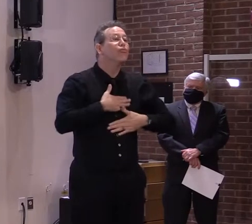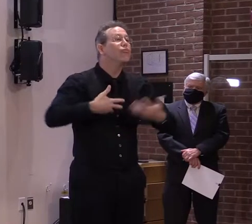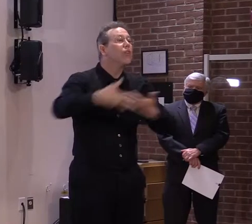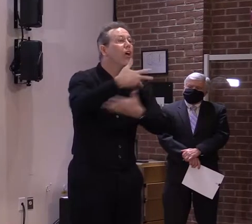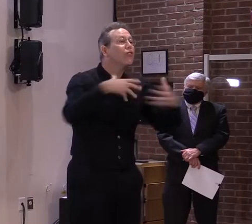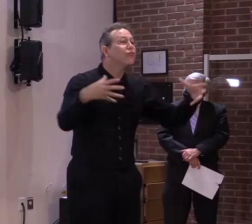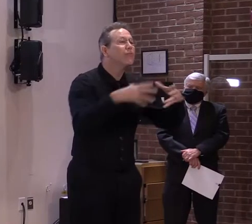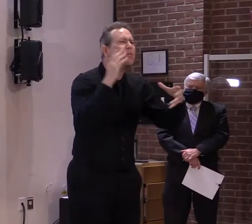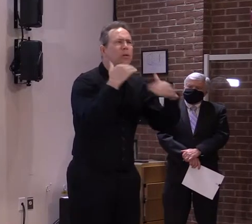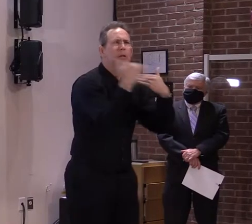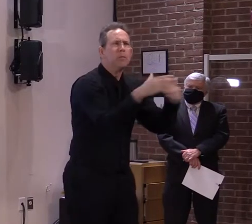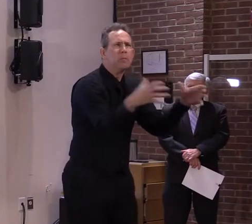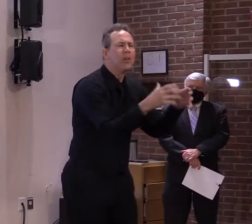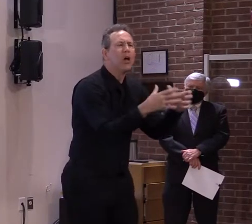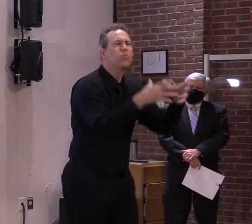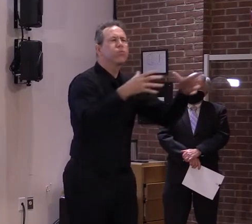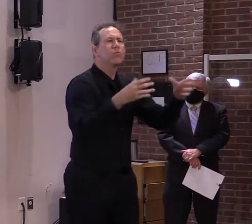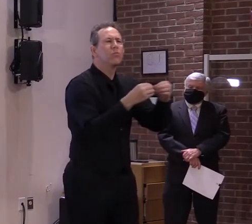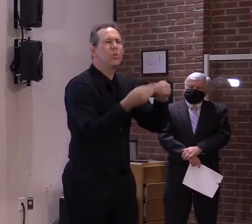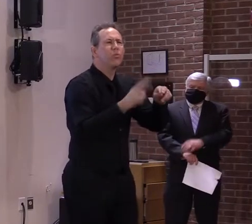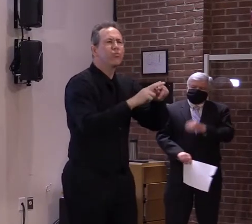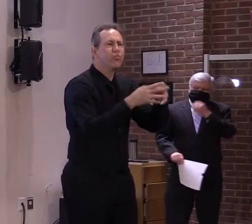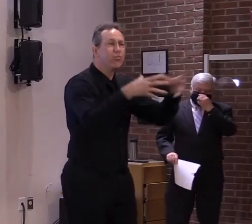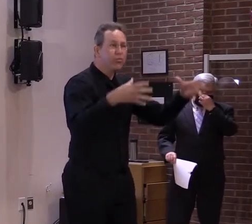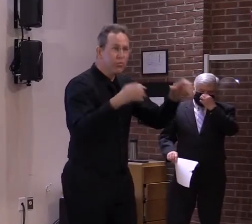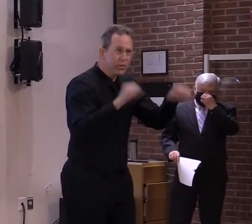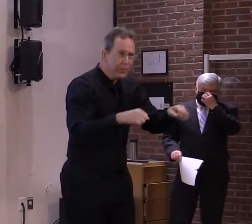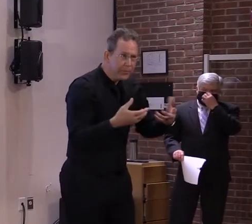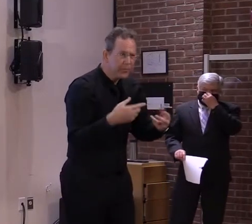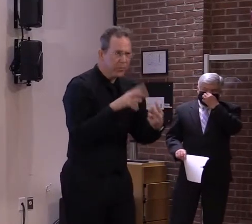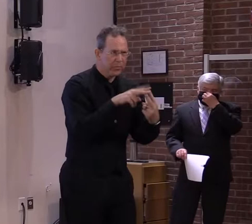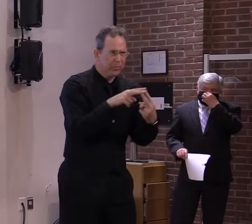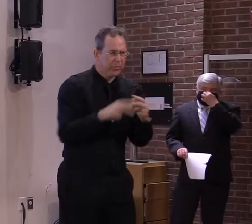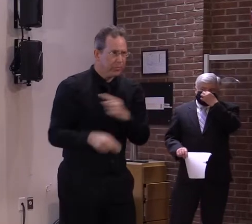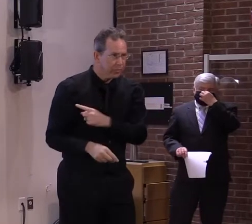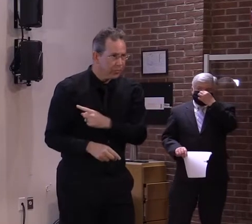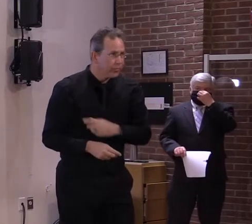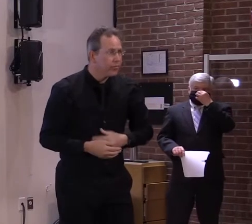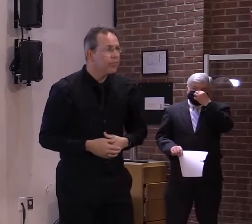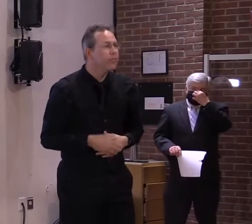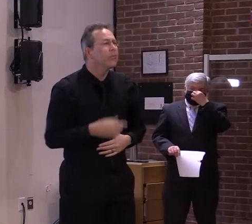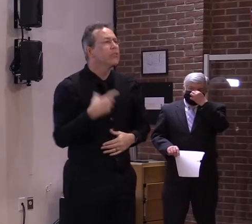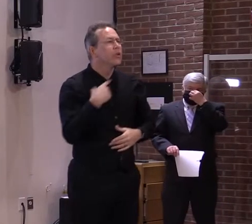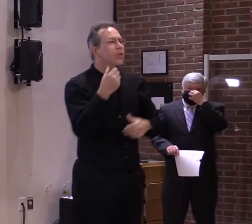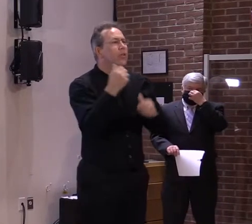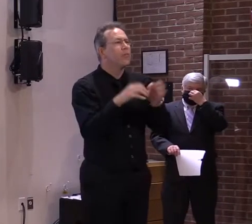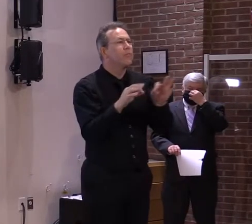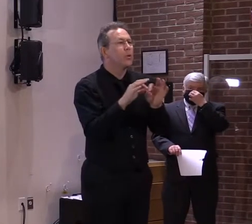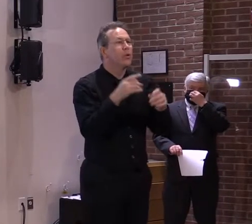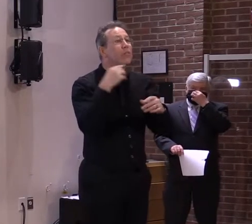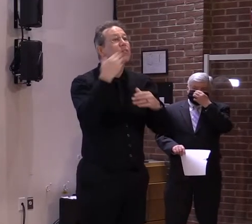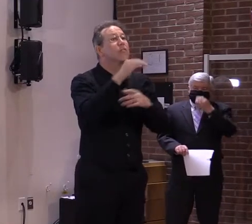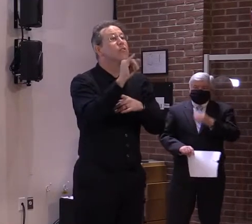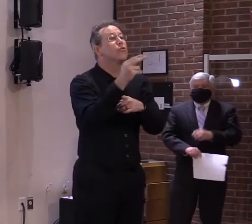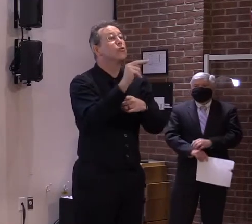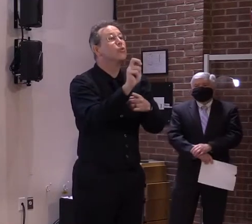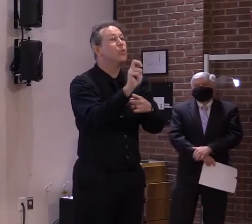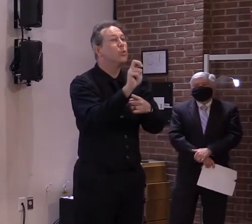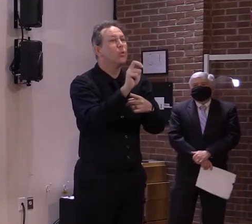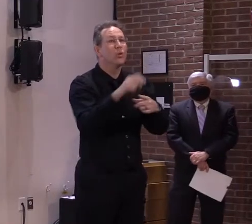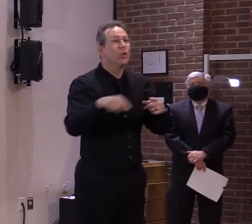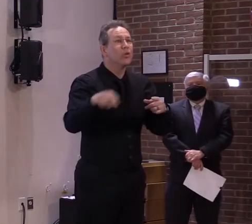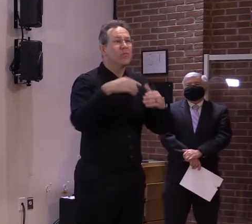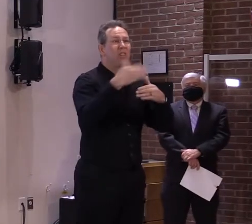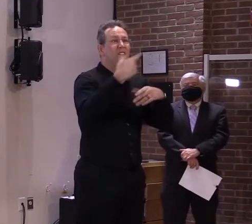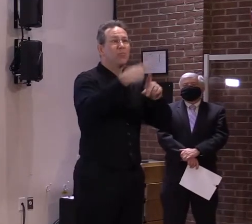vaccinated to have had the opportunity to do so. At this time, as long as enough Vermonters step